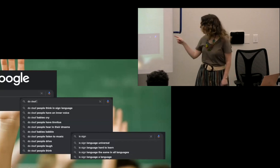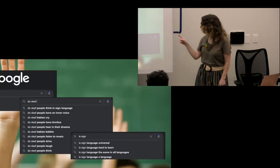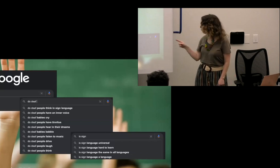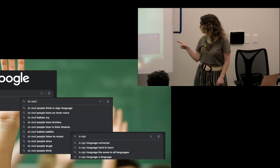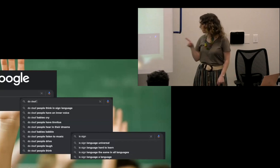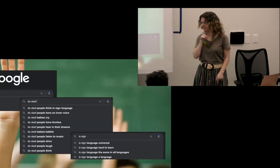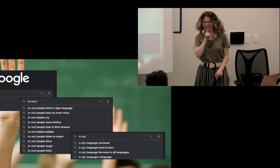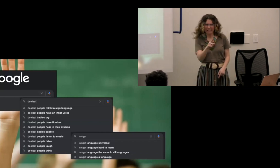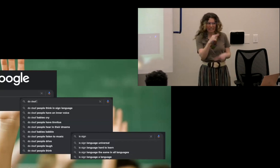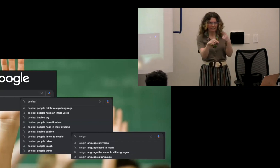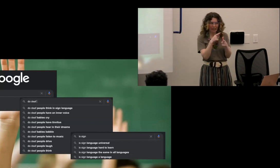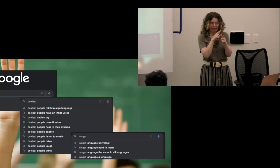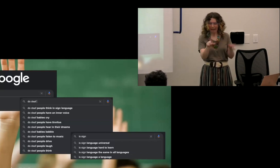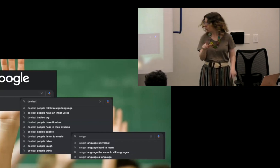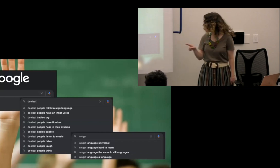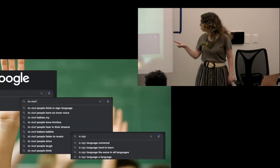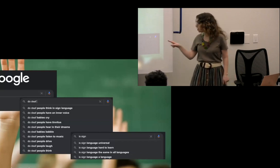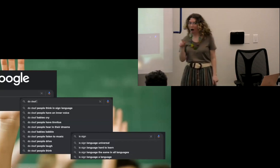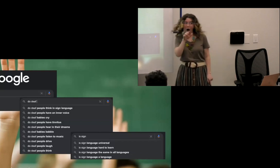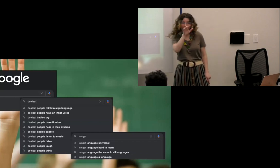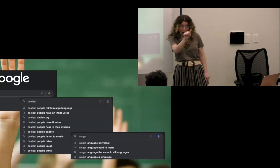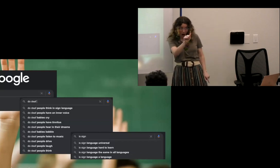Are all sign languages the same language?